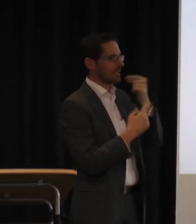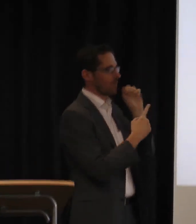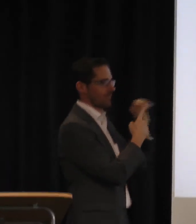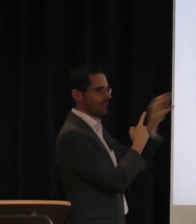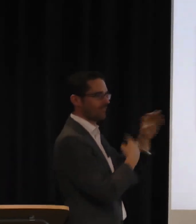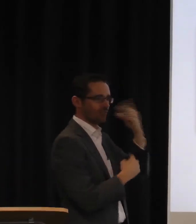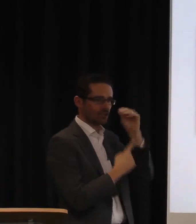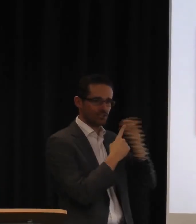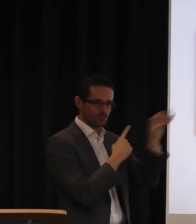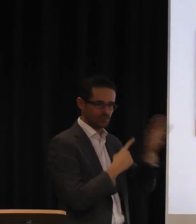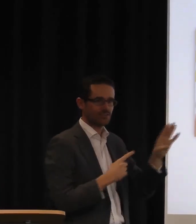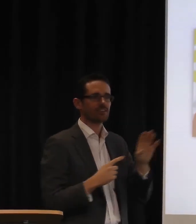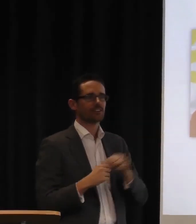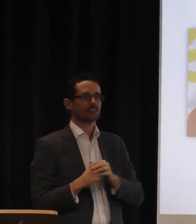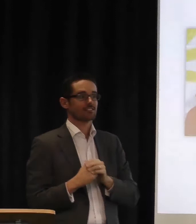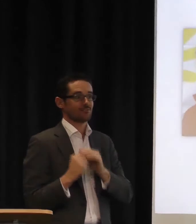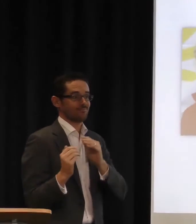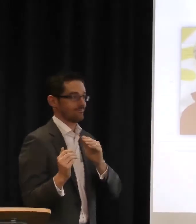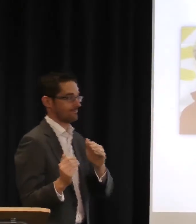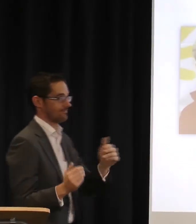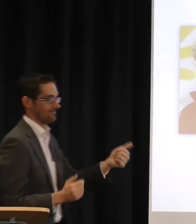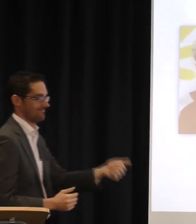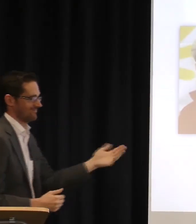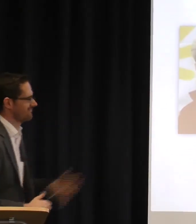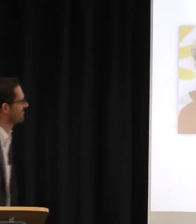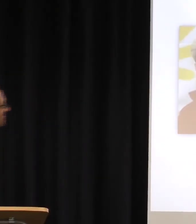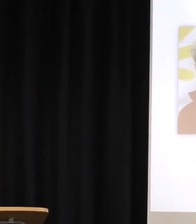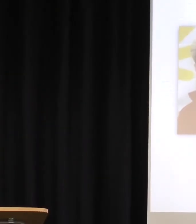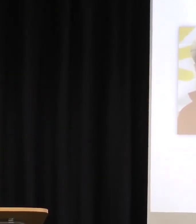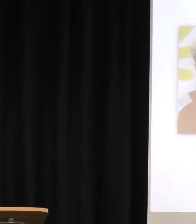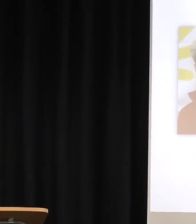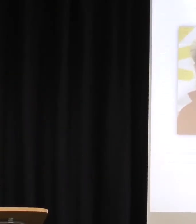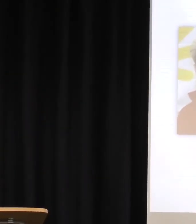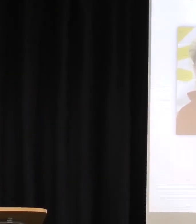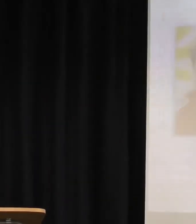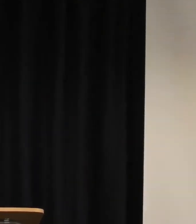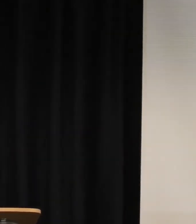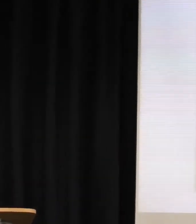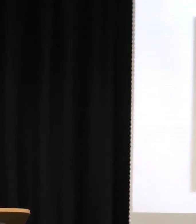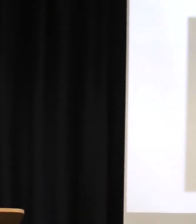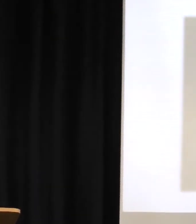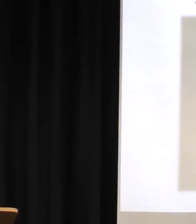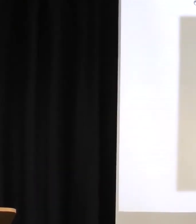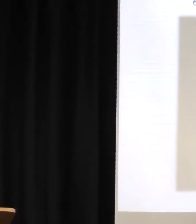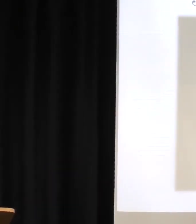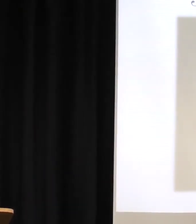some photographs in the archive, so we'll have loop photos now. Thank you.